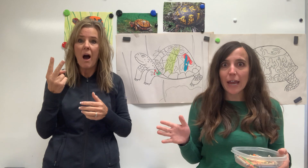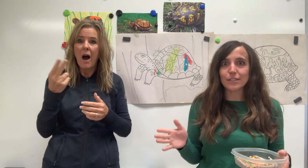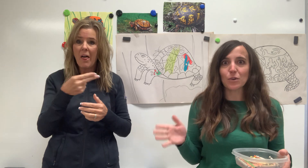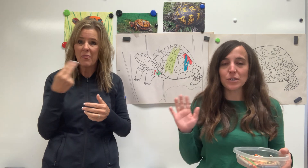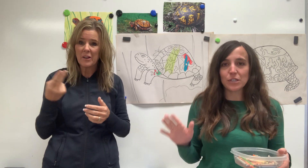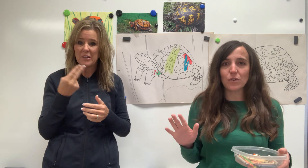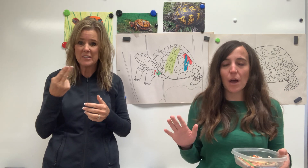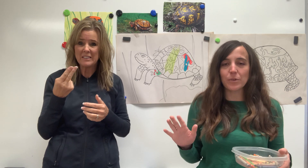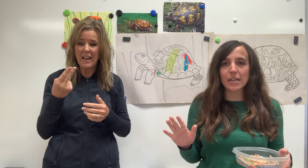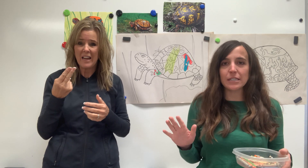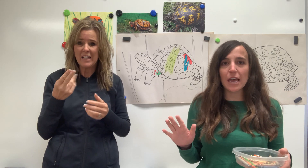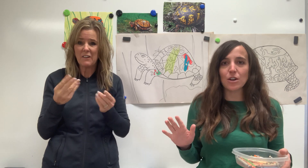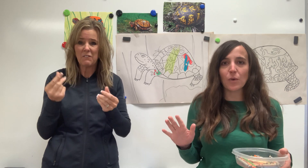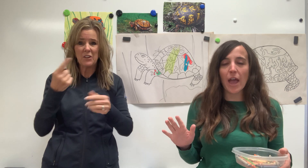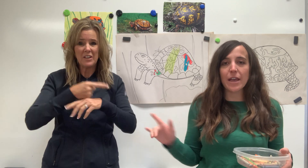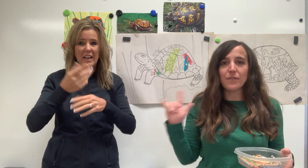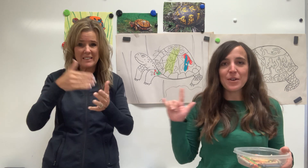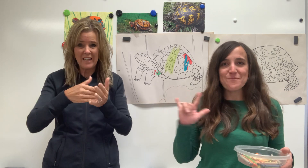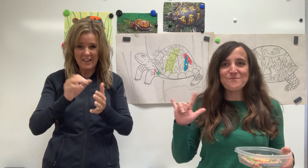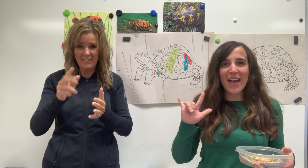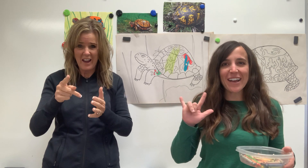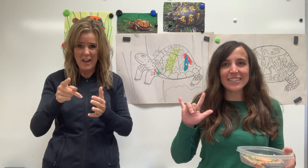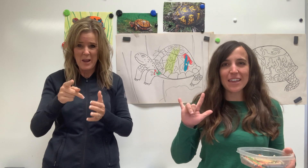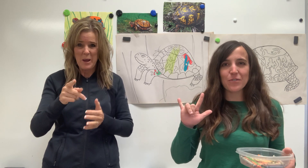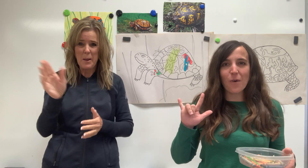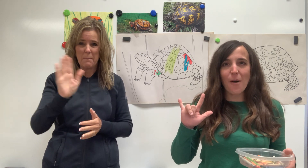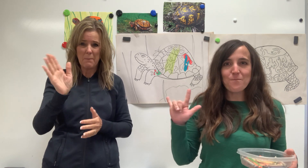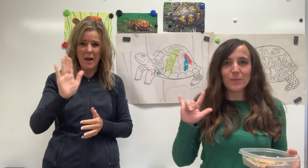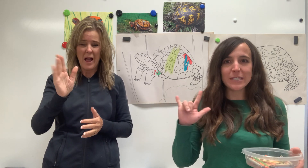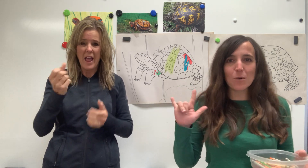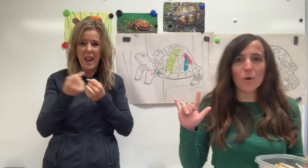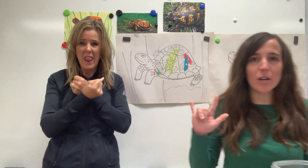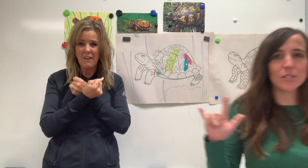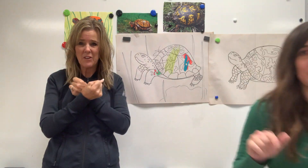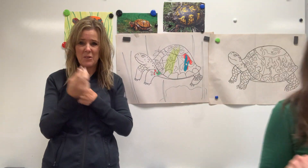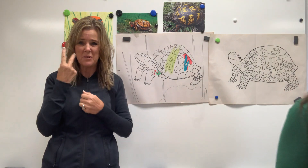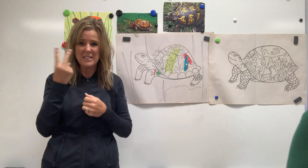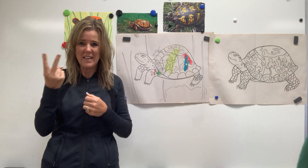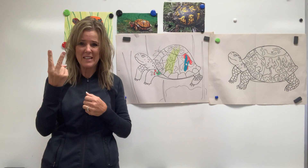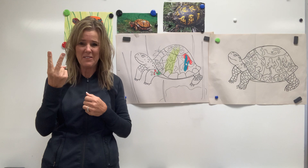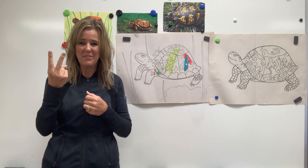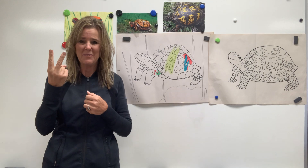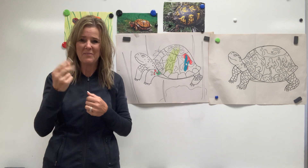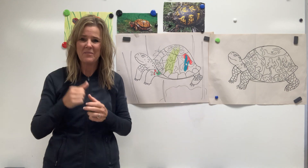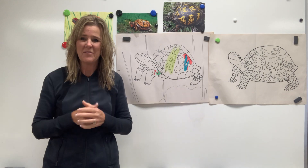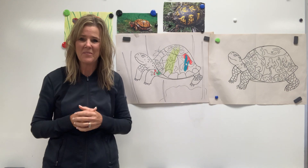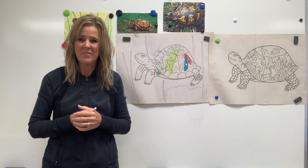Thursday. So I'll see you in a couple days again, okay? Bye guys, love you all. See you, warriors.